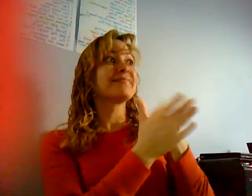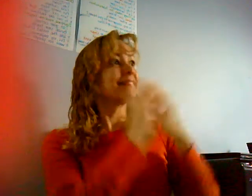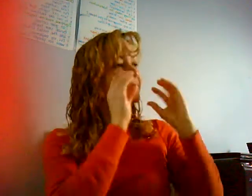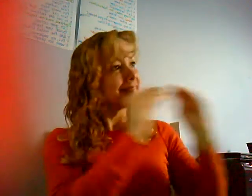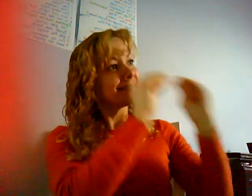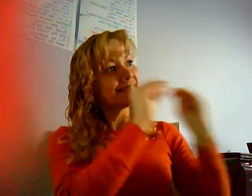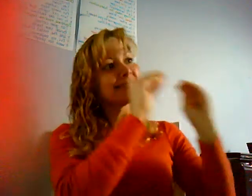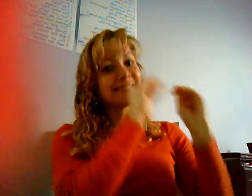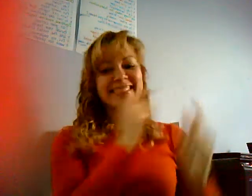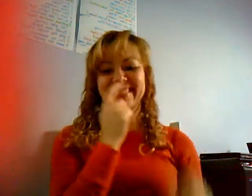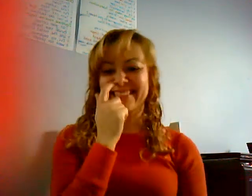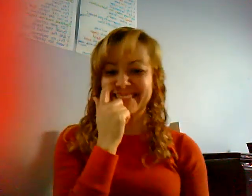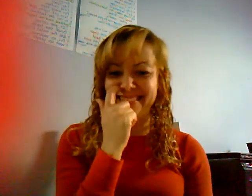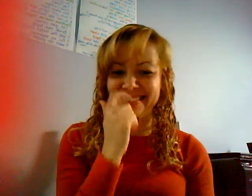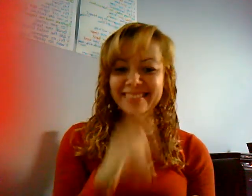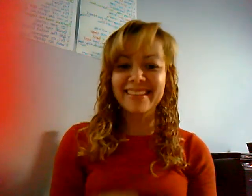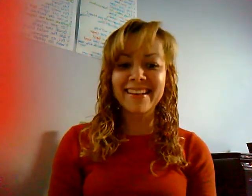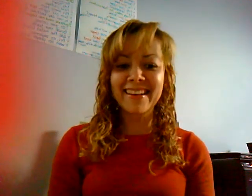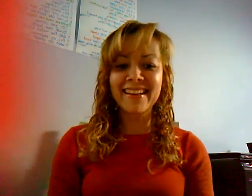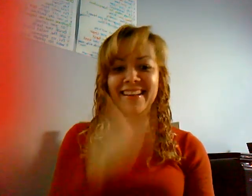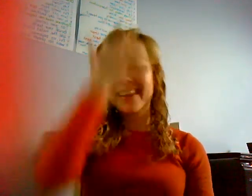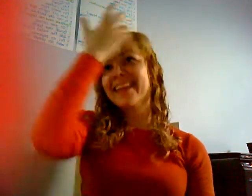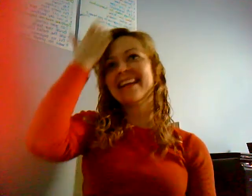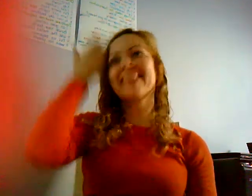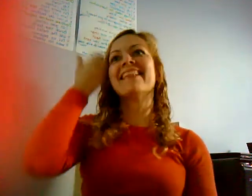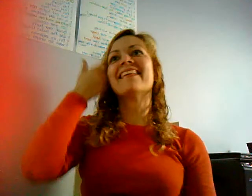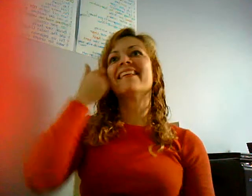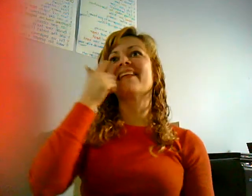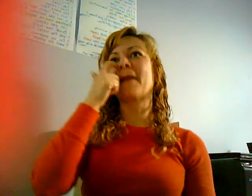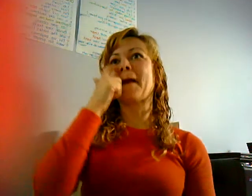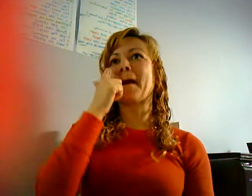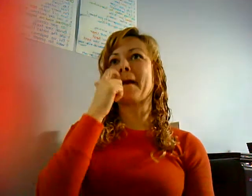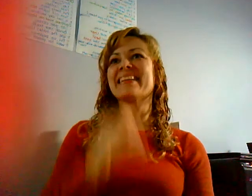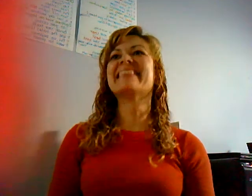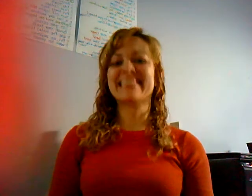was interested in me, but I said, first, you need to learn ASL.